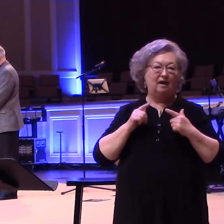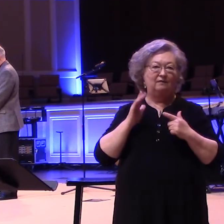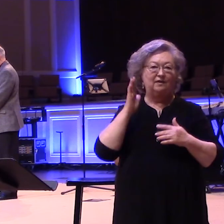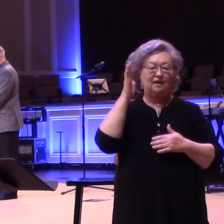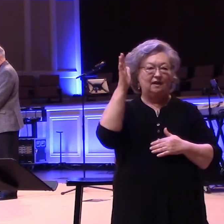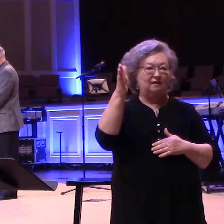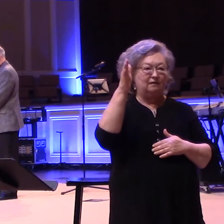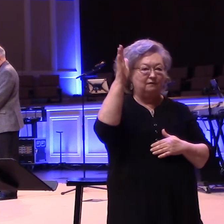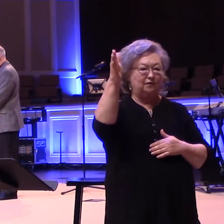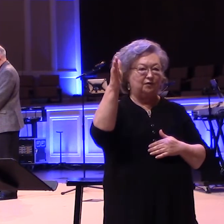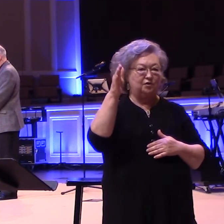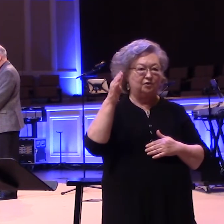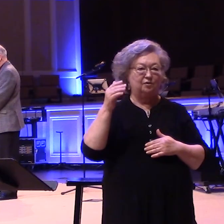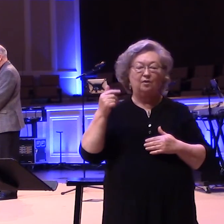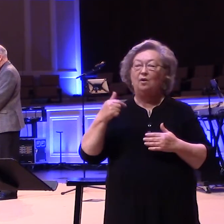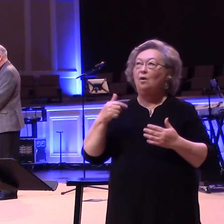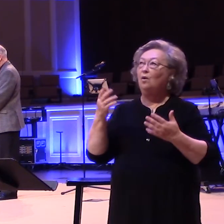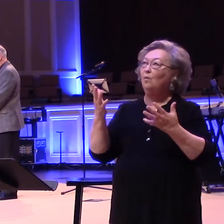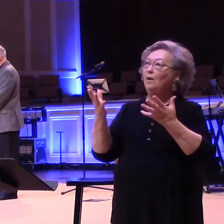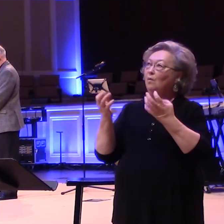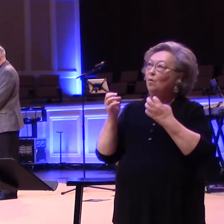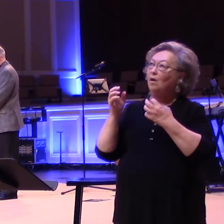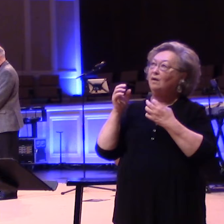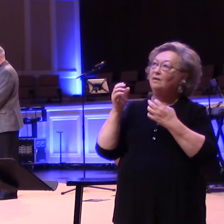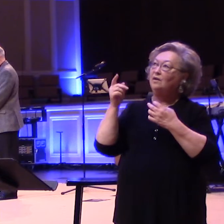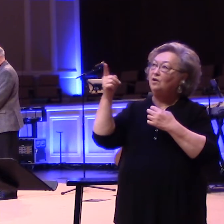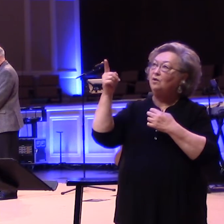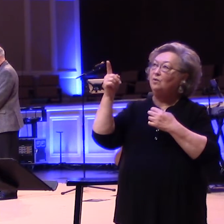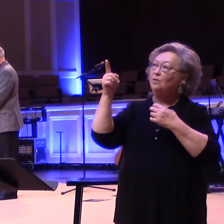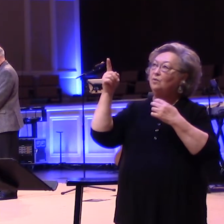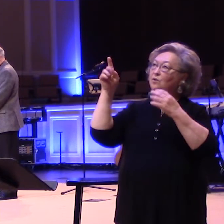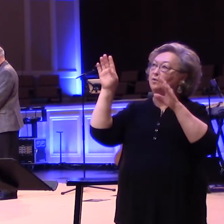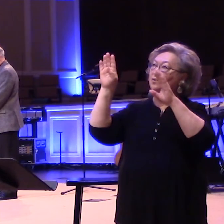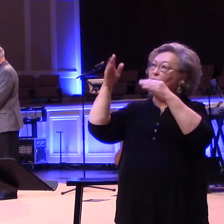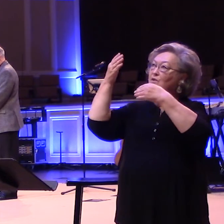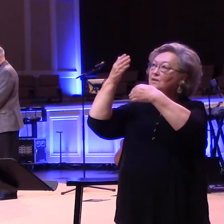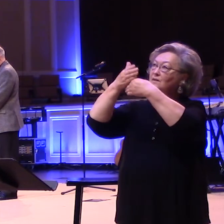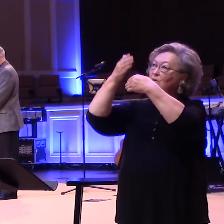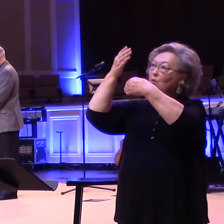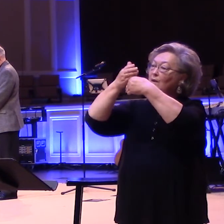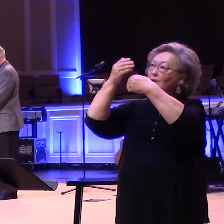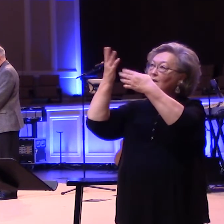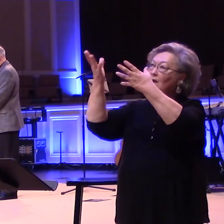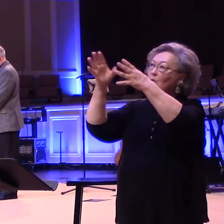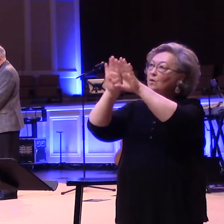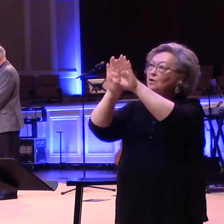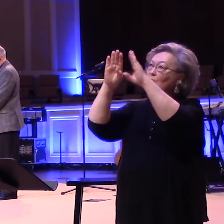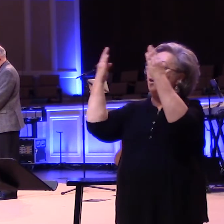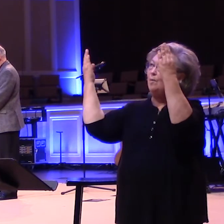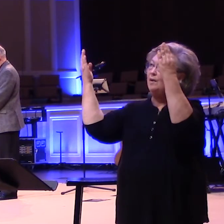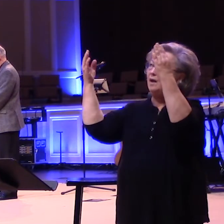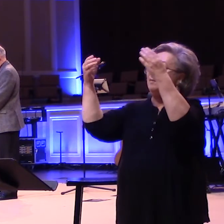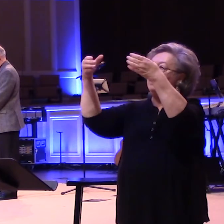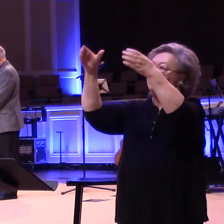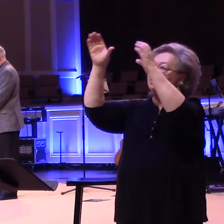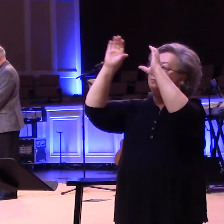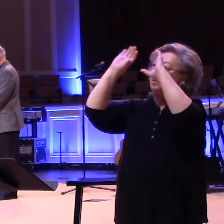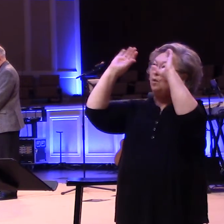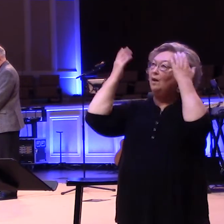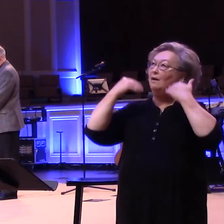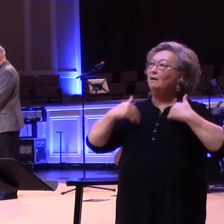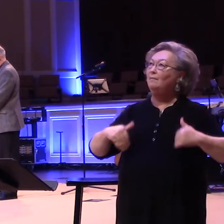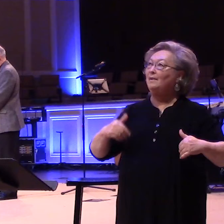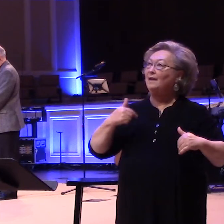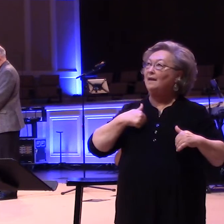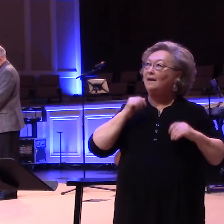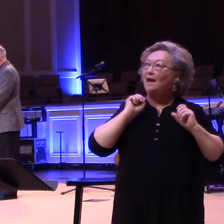Open the windows of heaven and pour out for me the blessing with which I can bless the world. Oh God, I